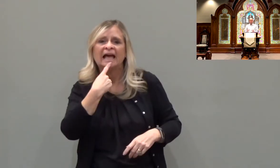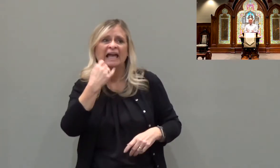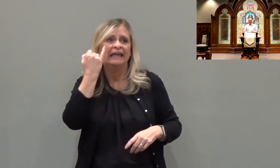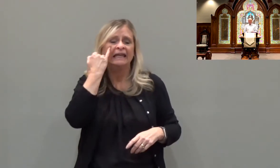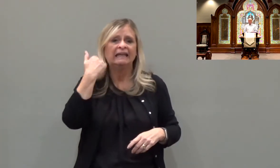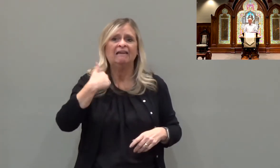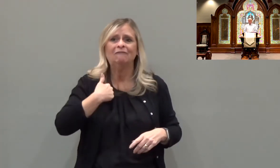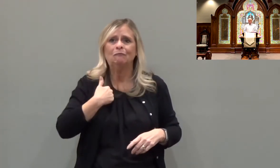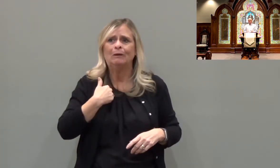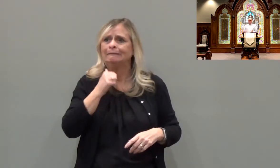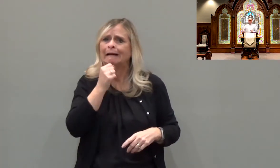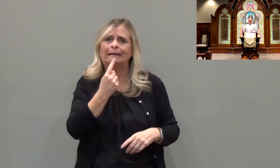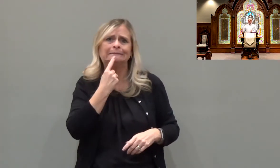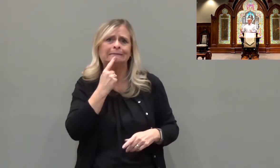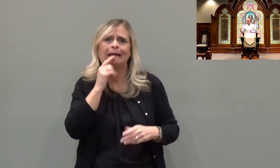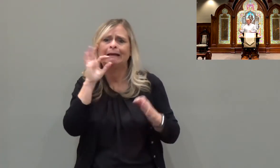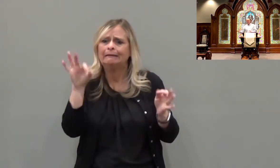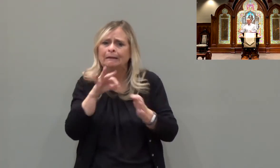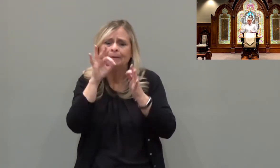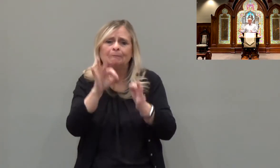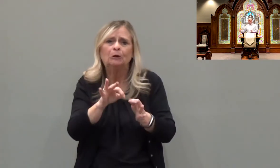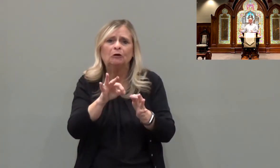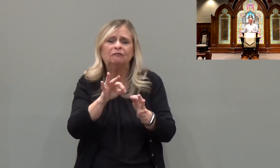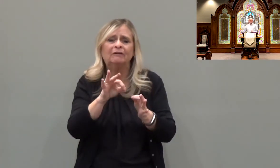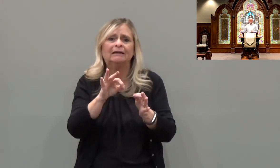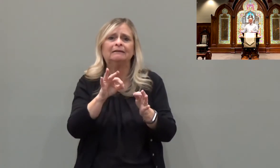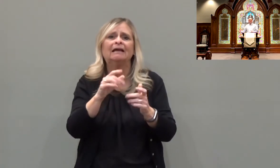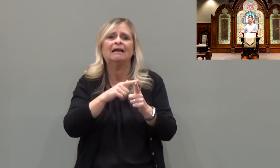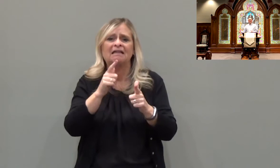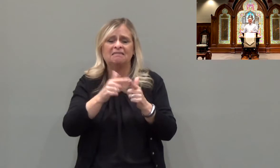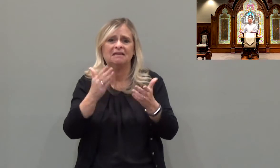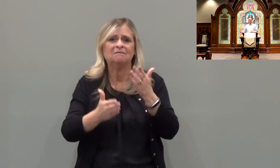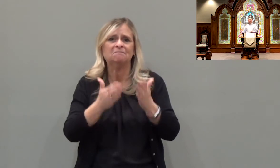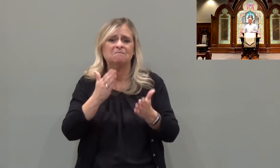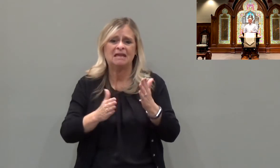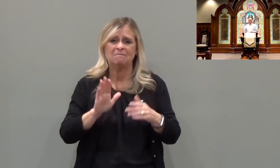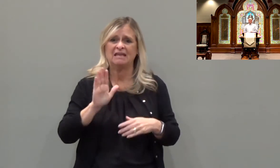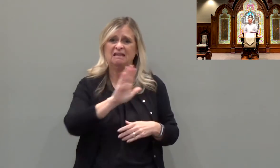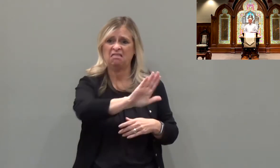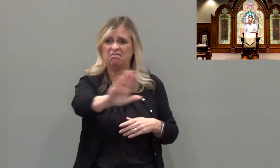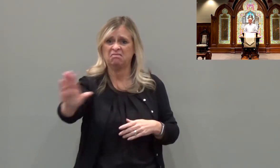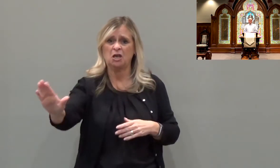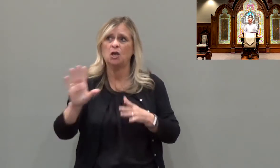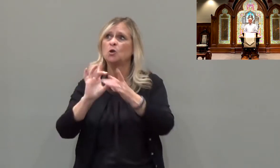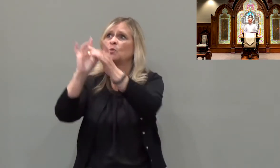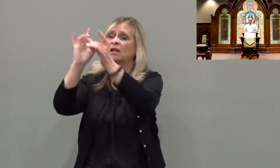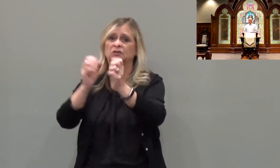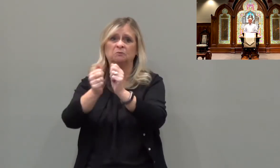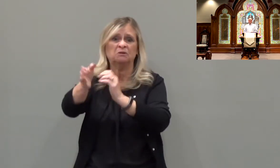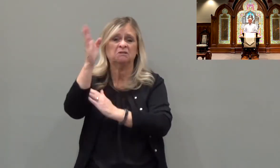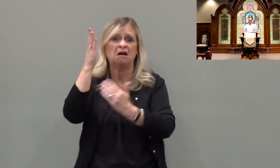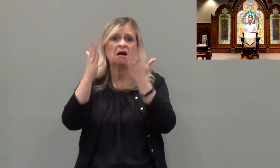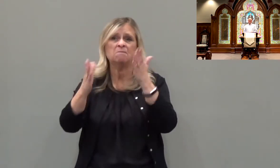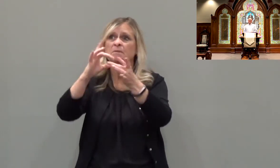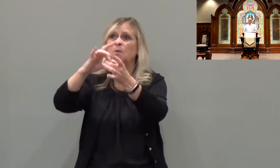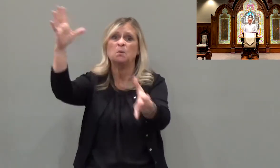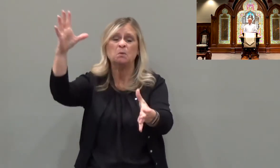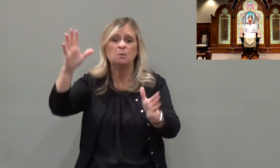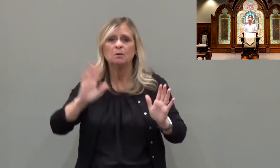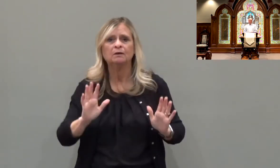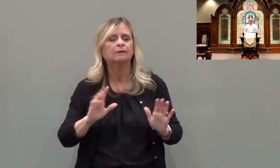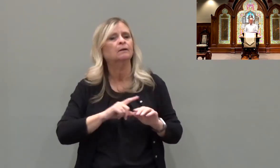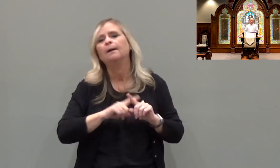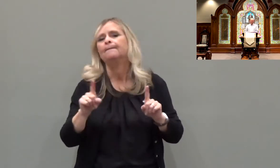it just right, something about somebody else's relationship with God will be broken. But in fact,